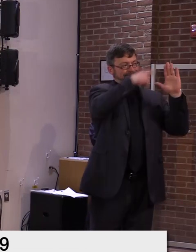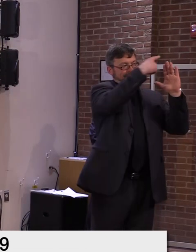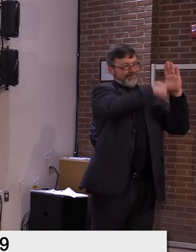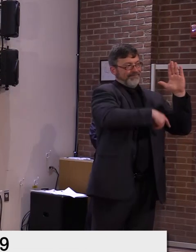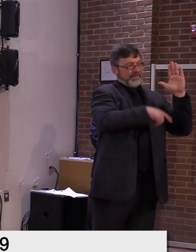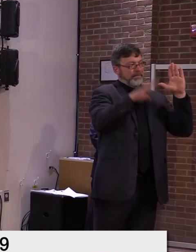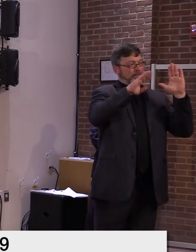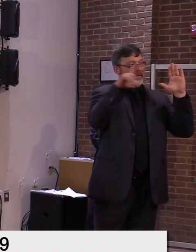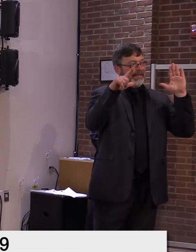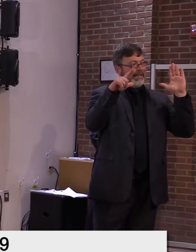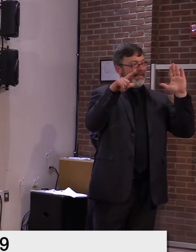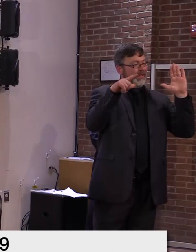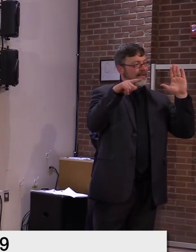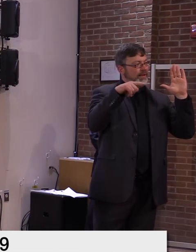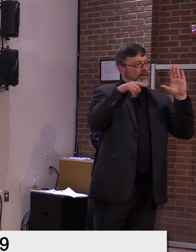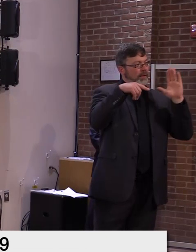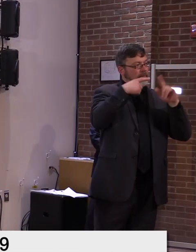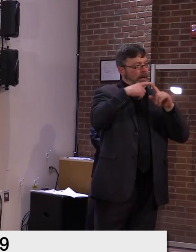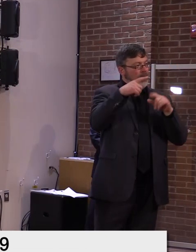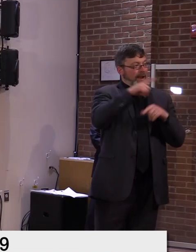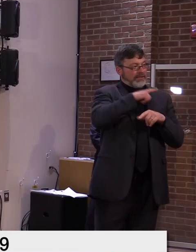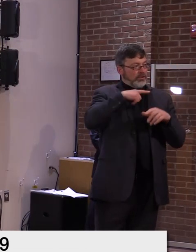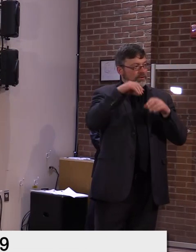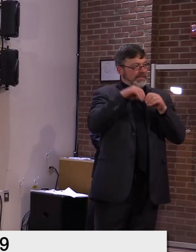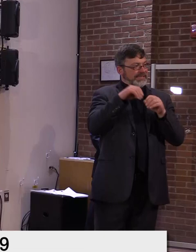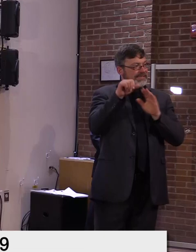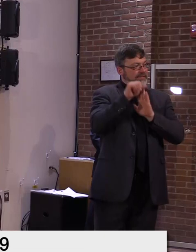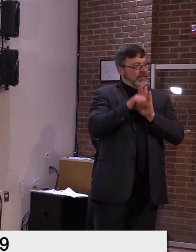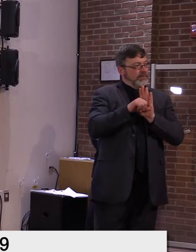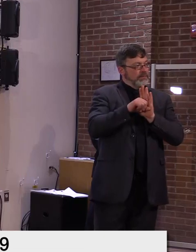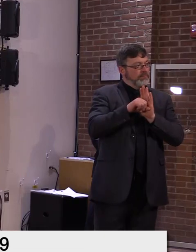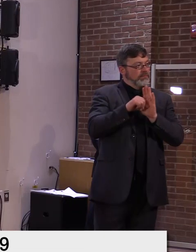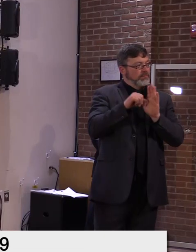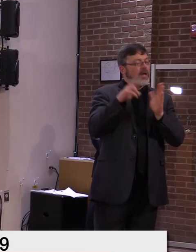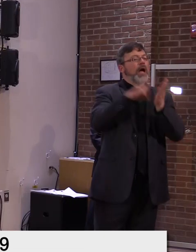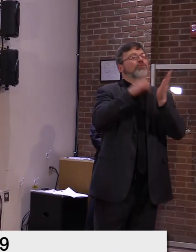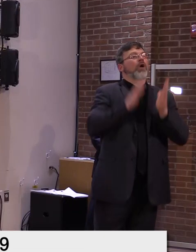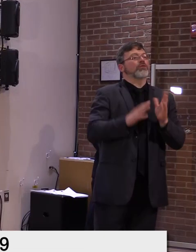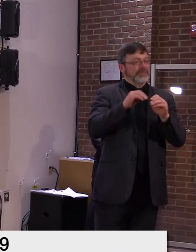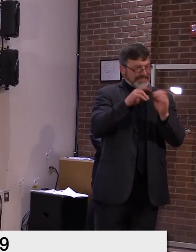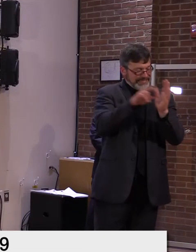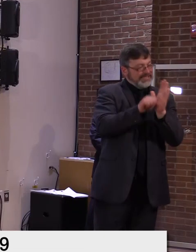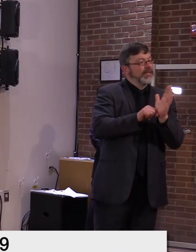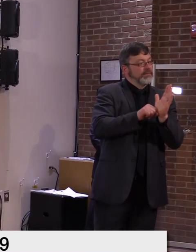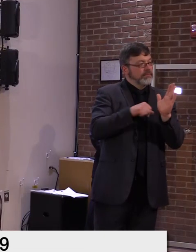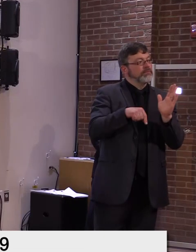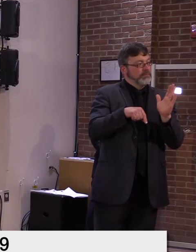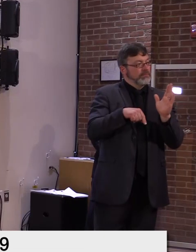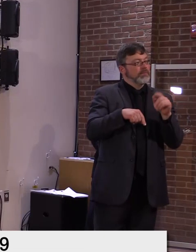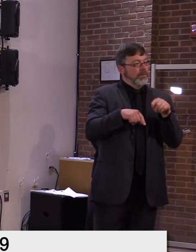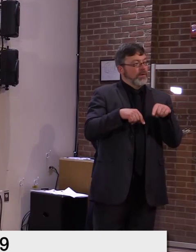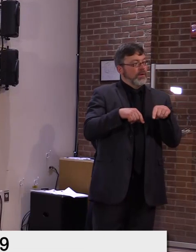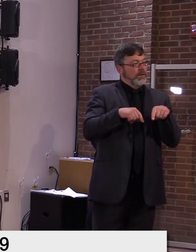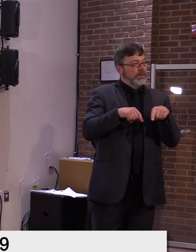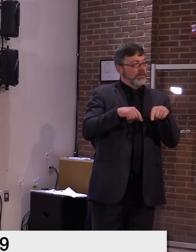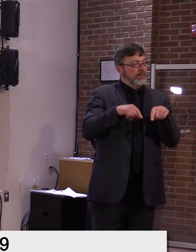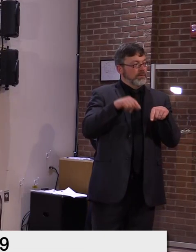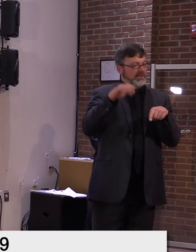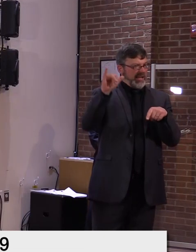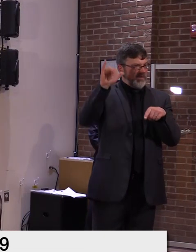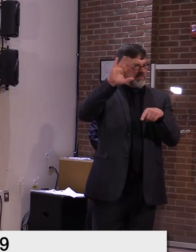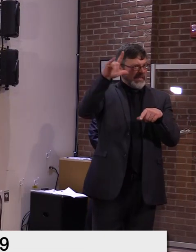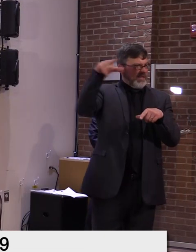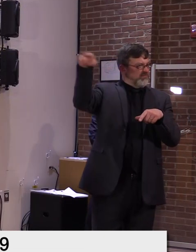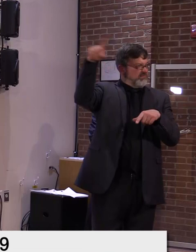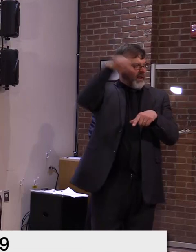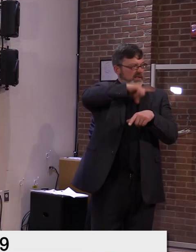and the associated registration costs that would go along with it would affect everybody, including nonprofits